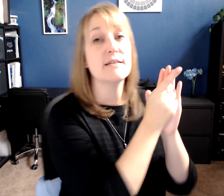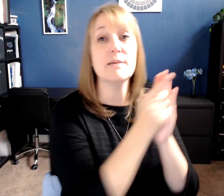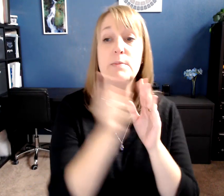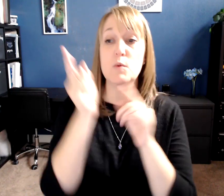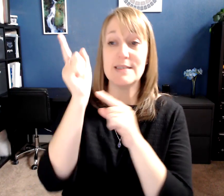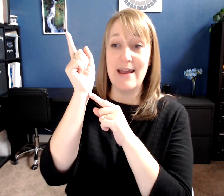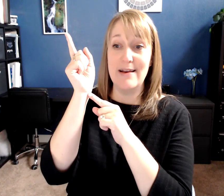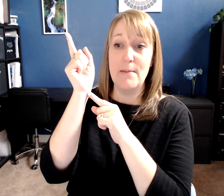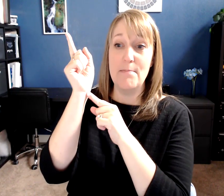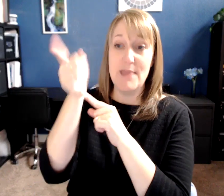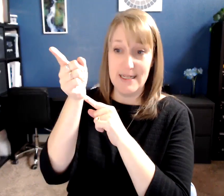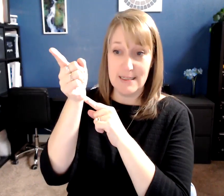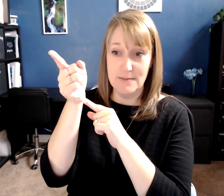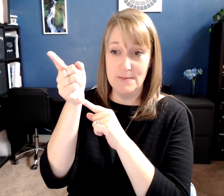Some people will sign minute